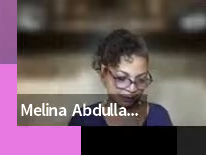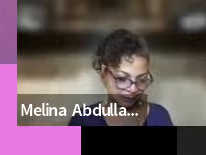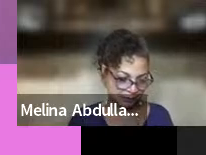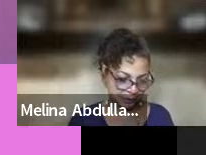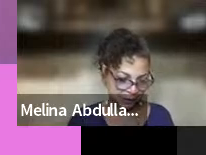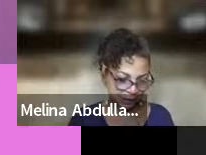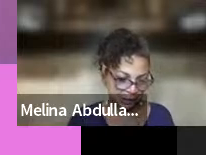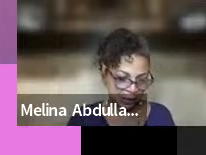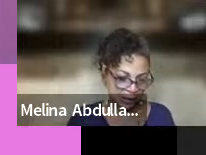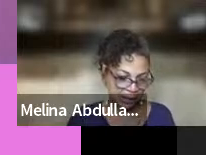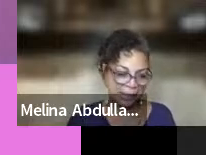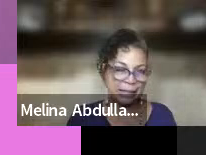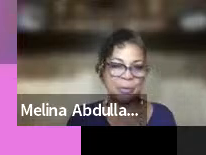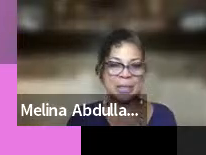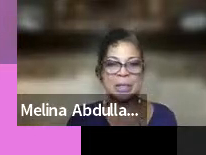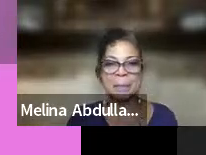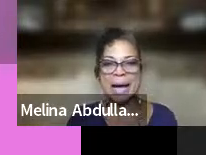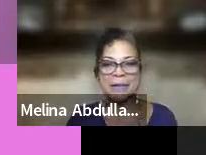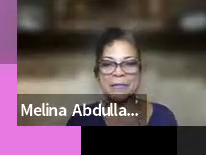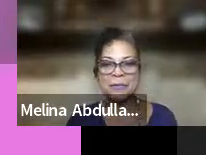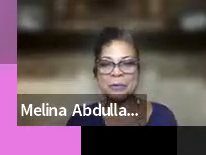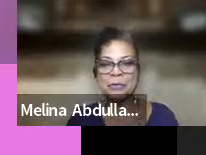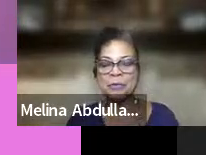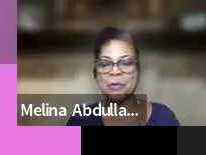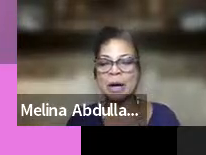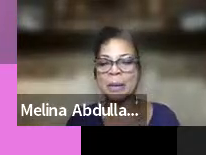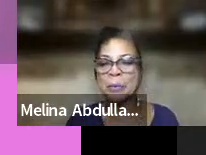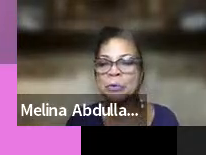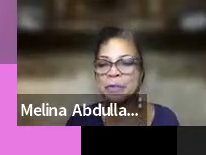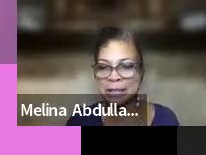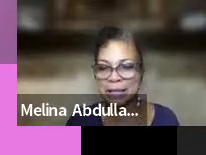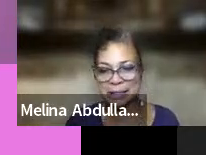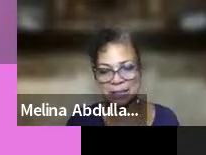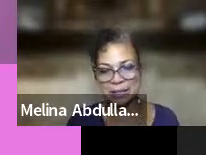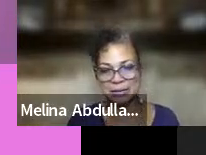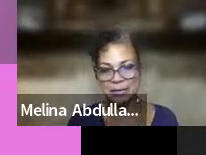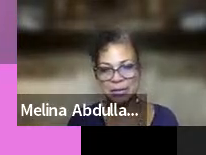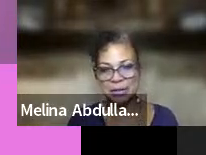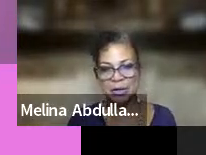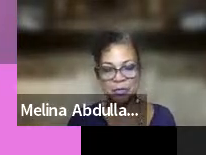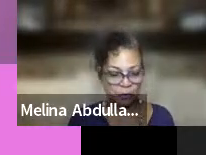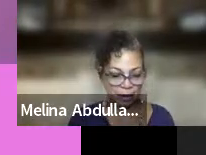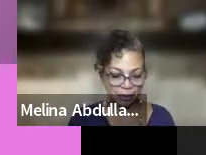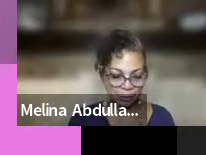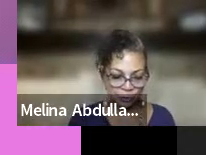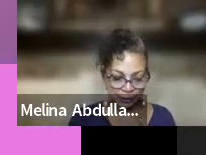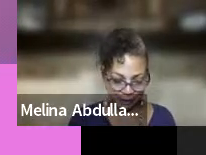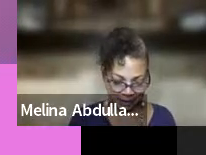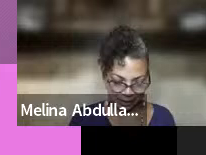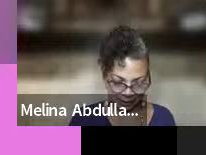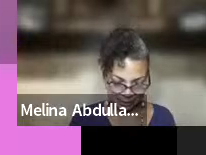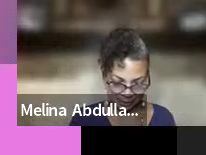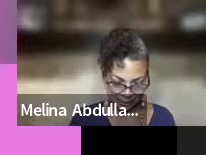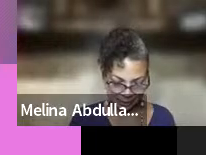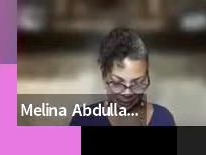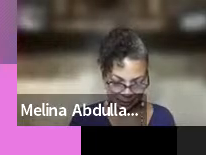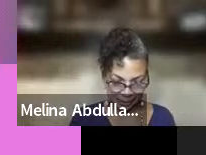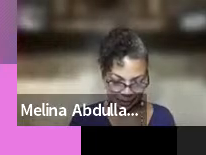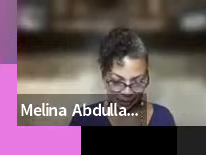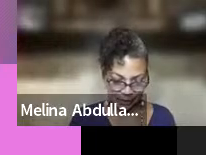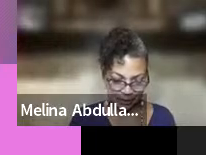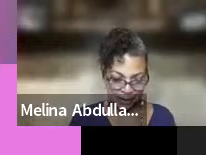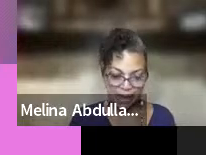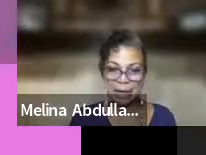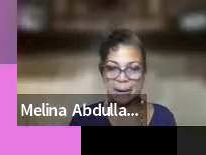stepfather, and he went to buy food for a movie night for a movie night.